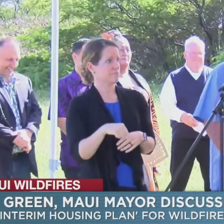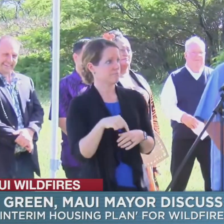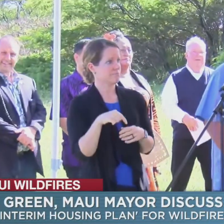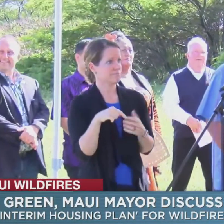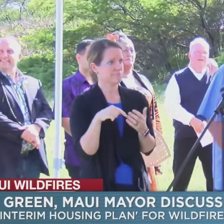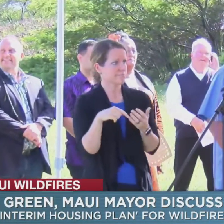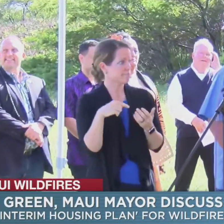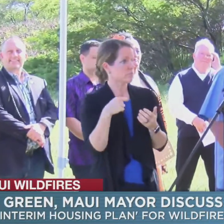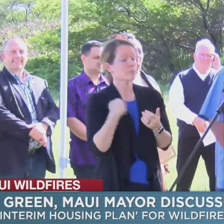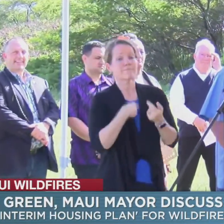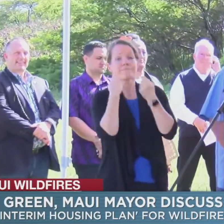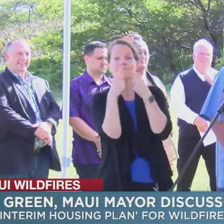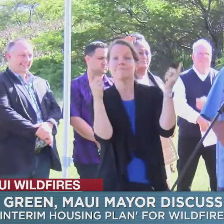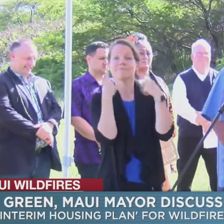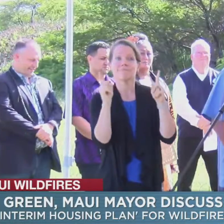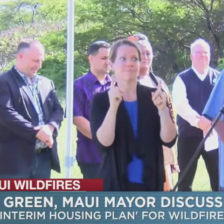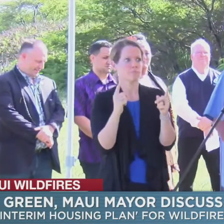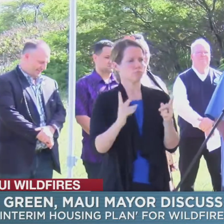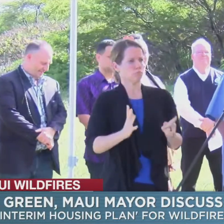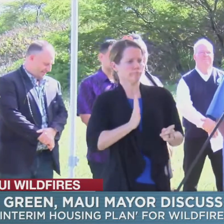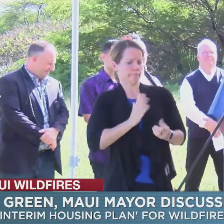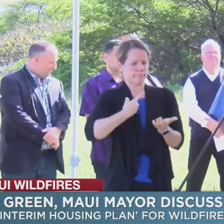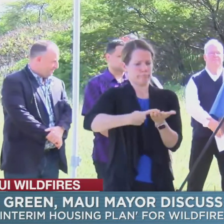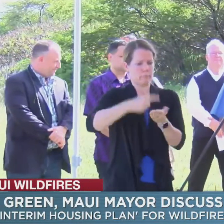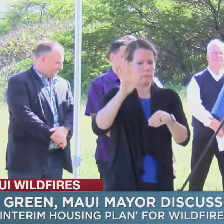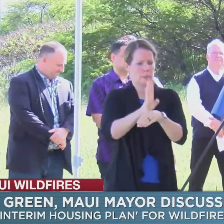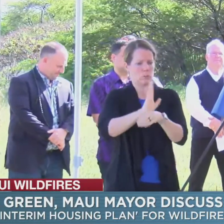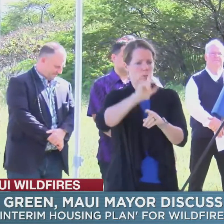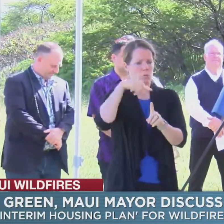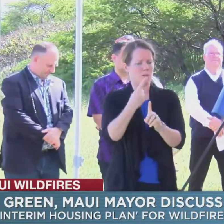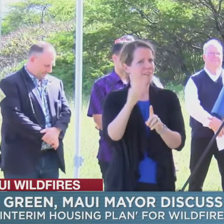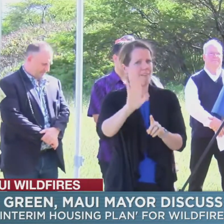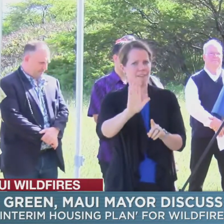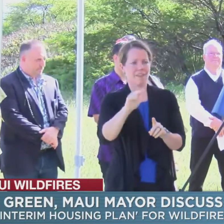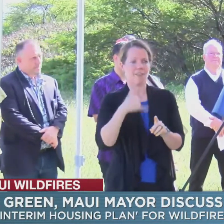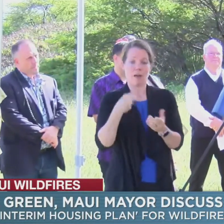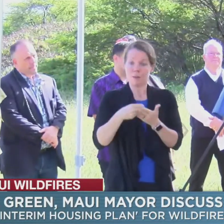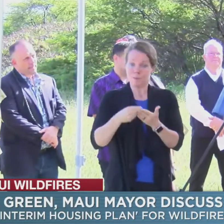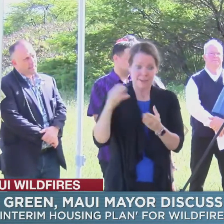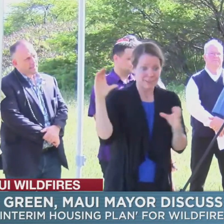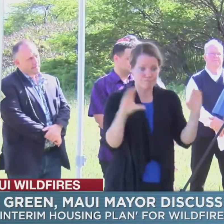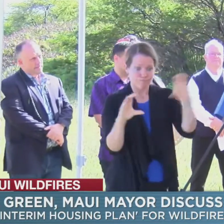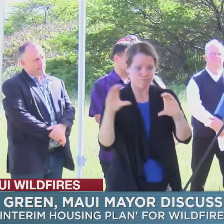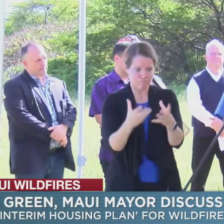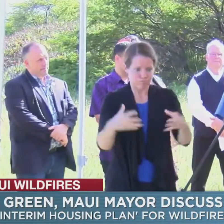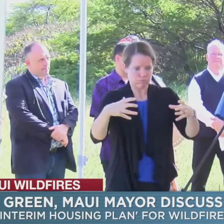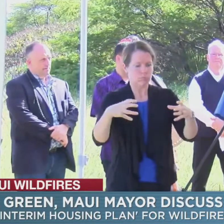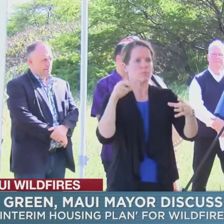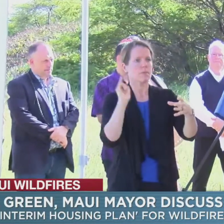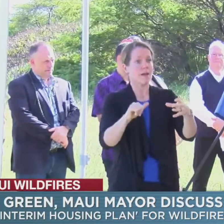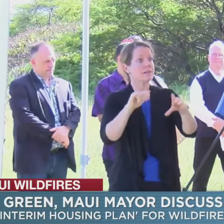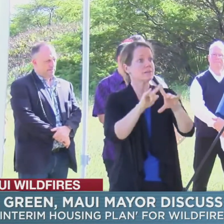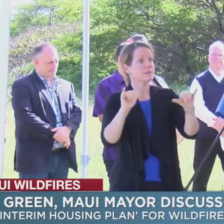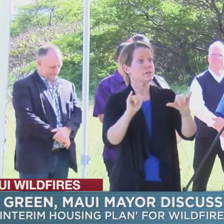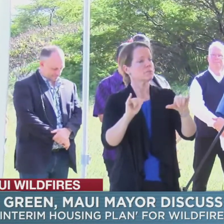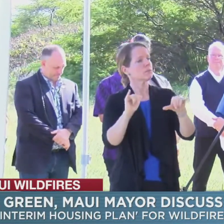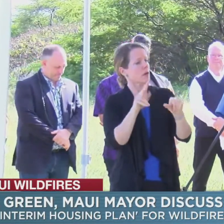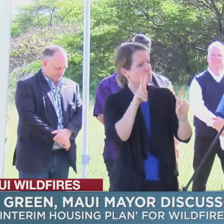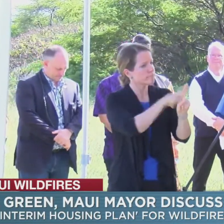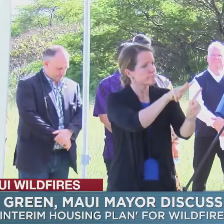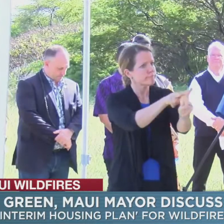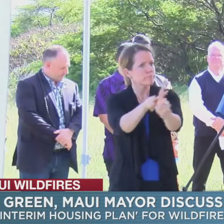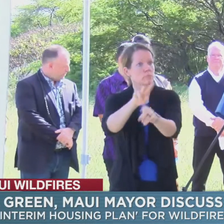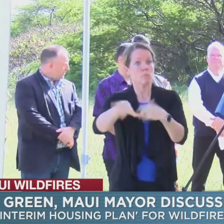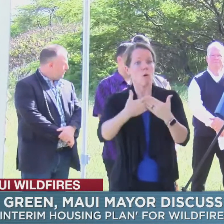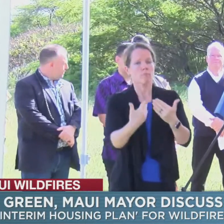a funding agreement. I look at it as an operating agreement. It's an accountability document, as Mayor Bissen said. It's